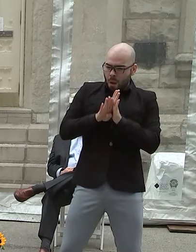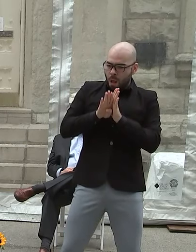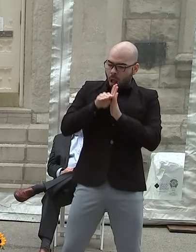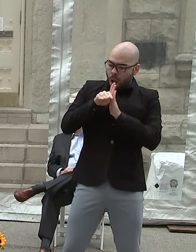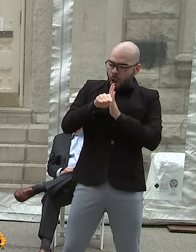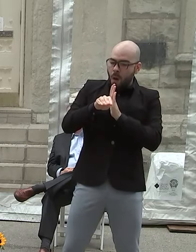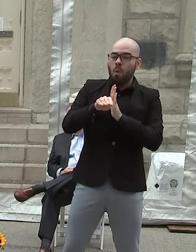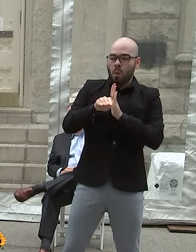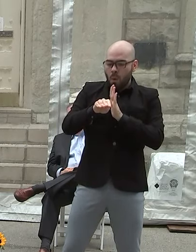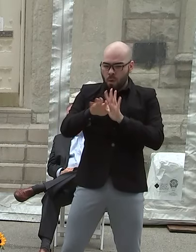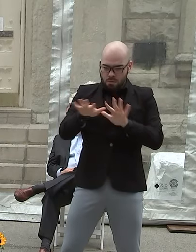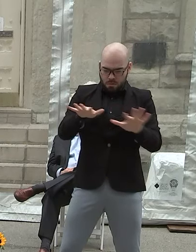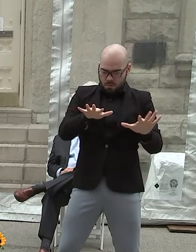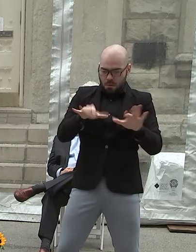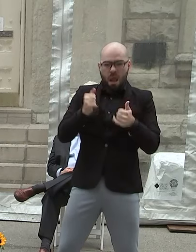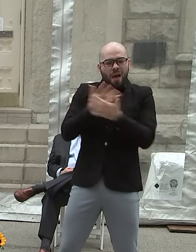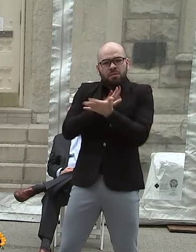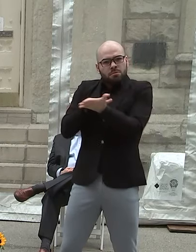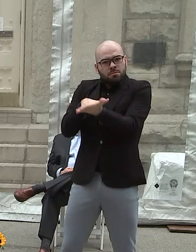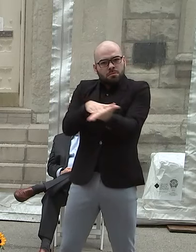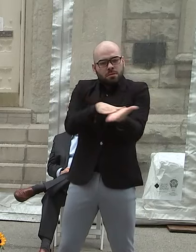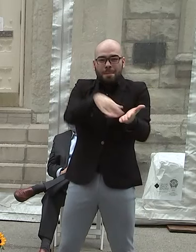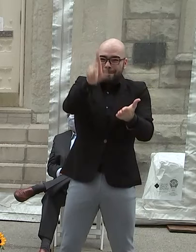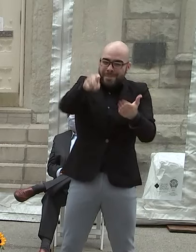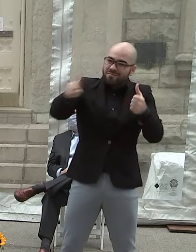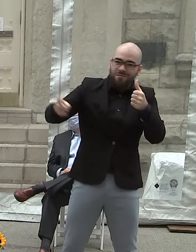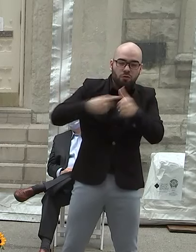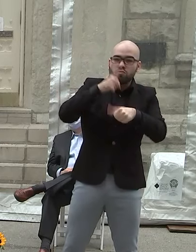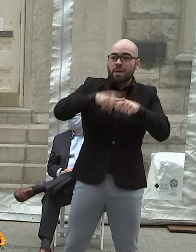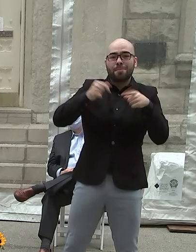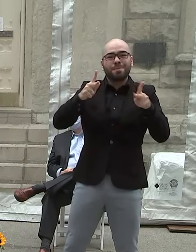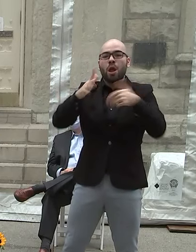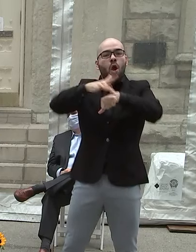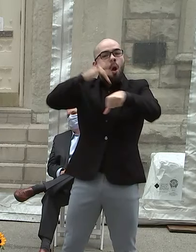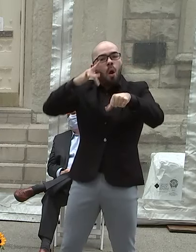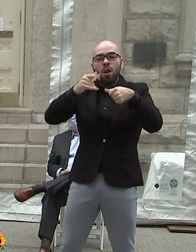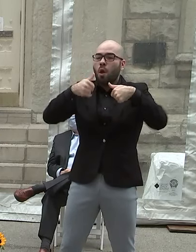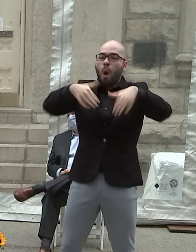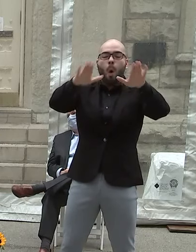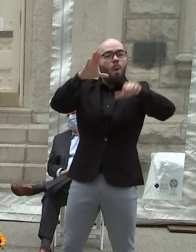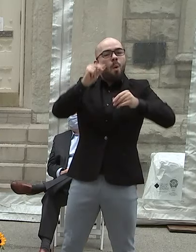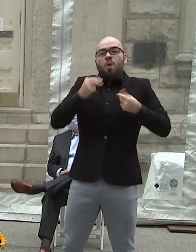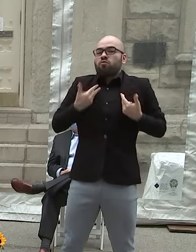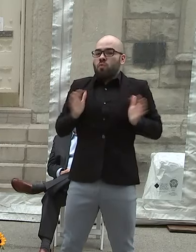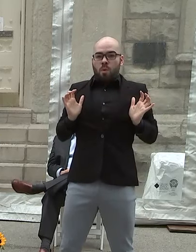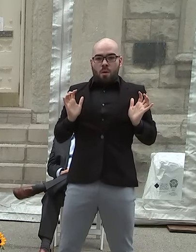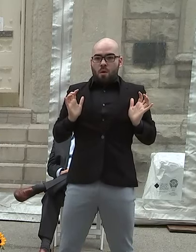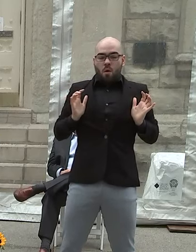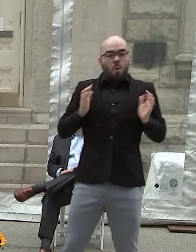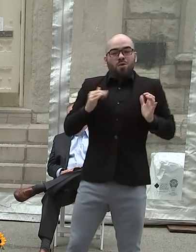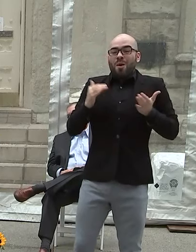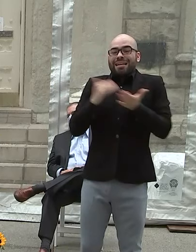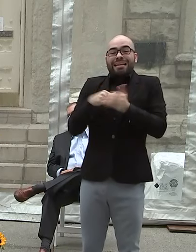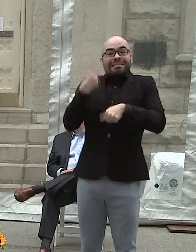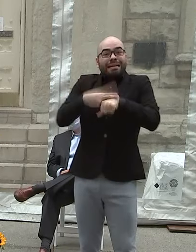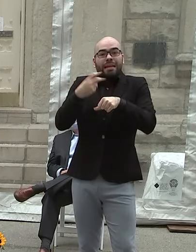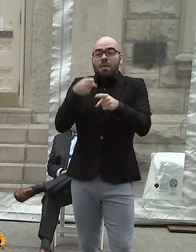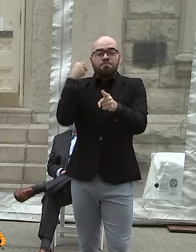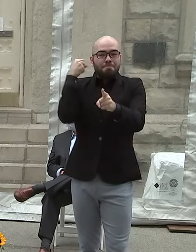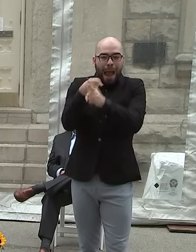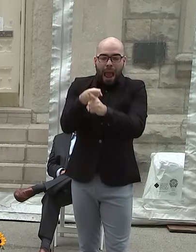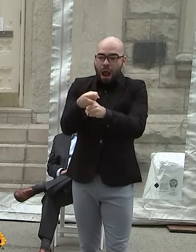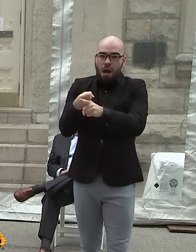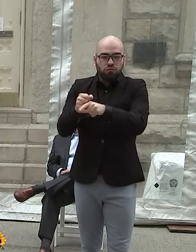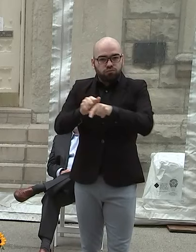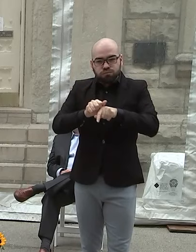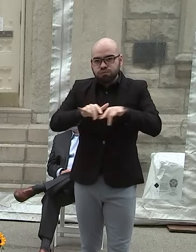we have to pair that with making sure that we do not see a big second surge of cases. If you see